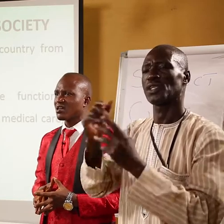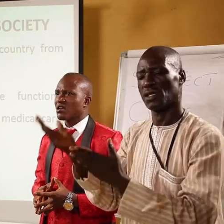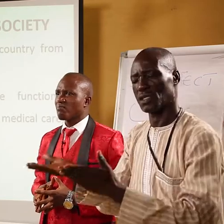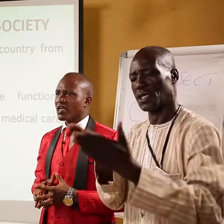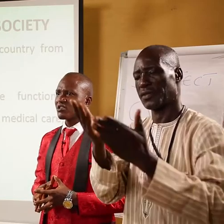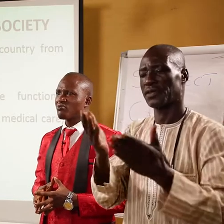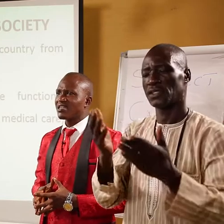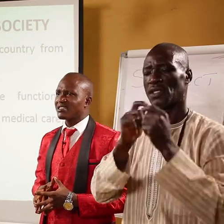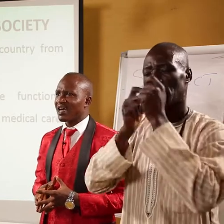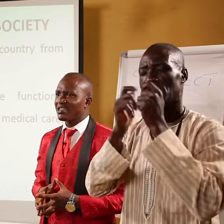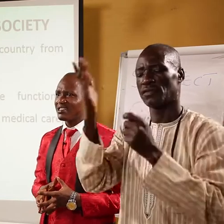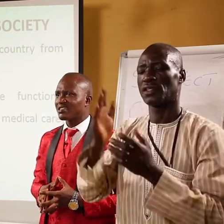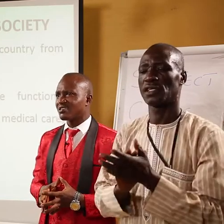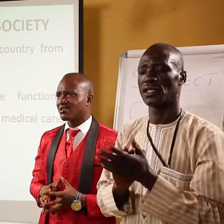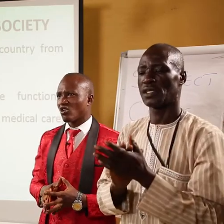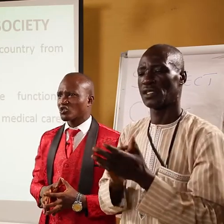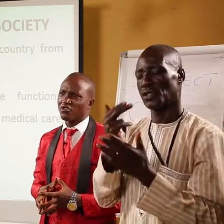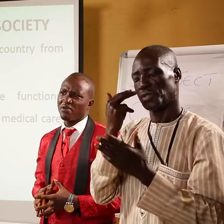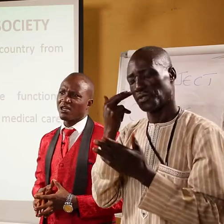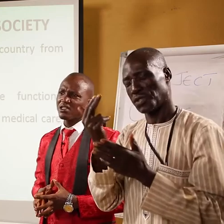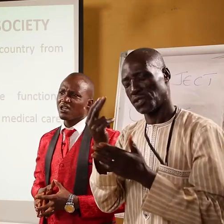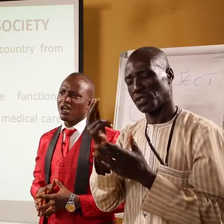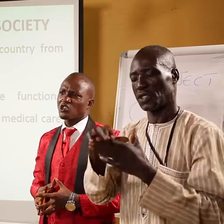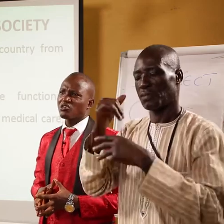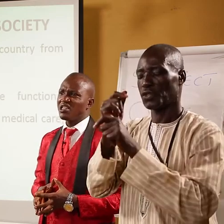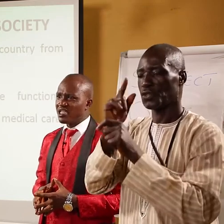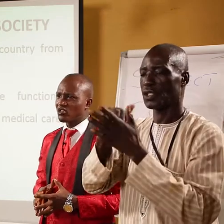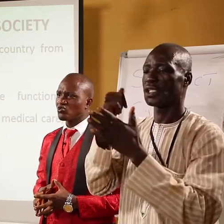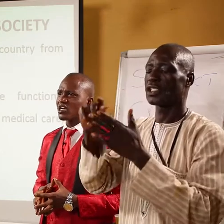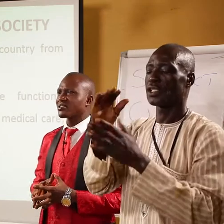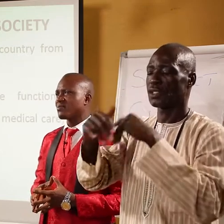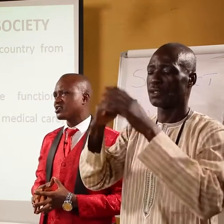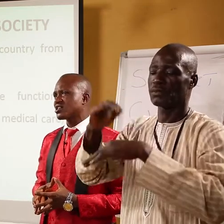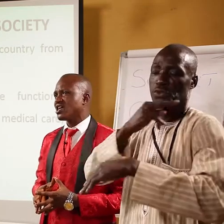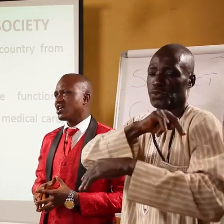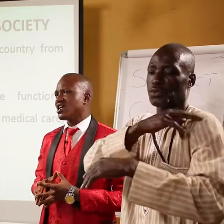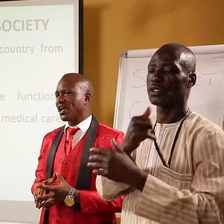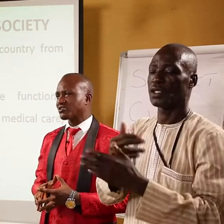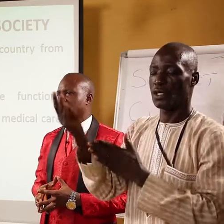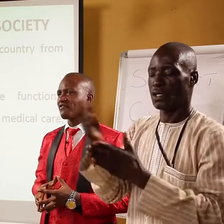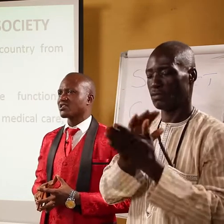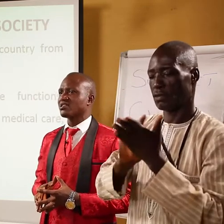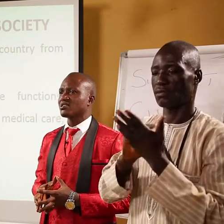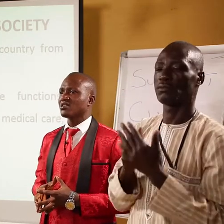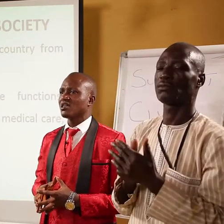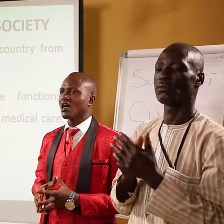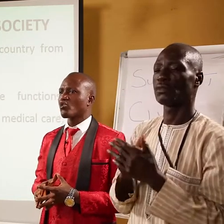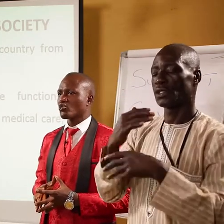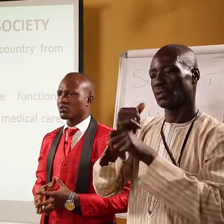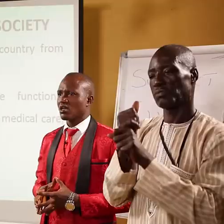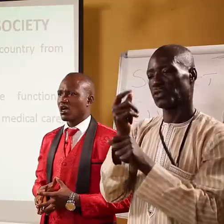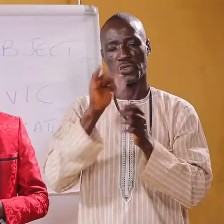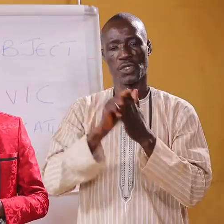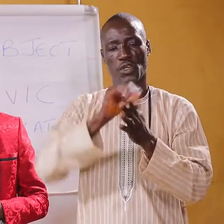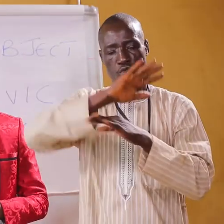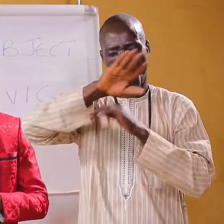death, pregnant women dying in the course of giving birth. And so the need to establish a healthcare facility